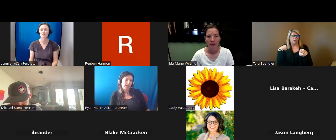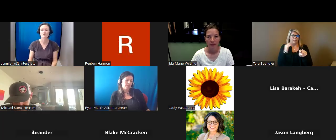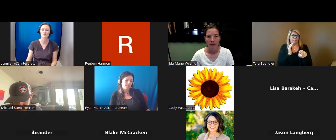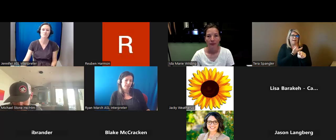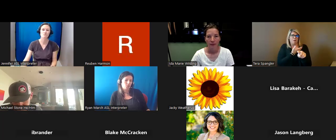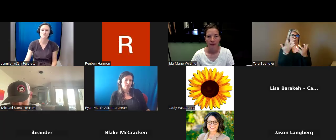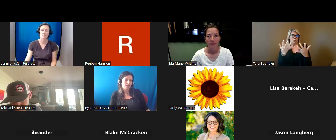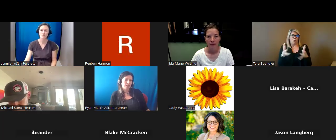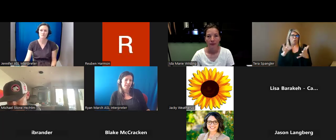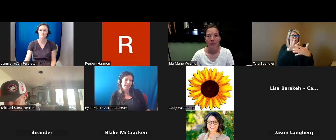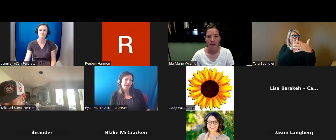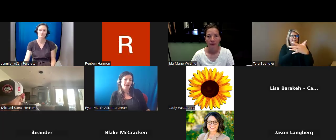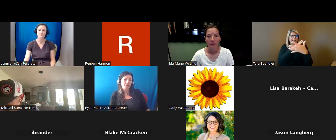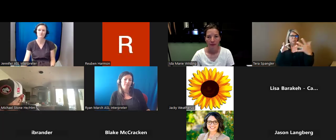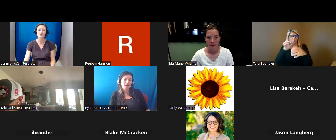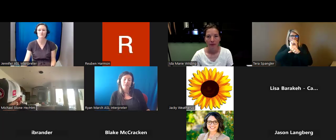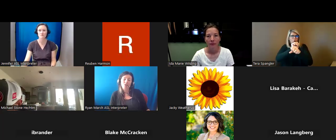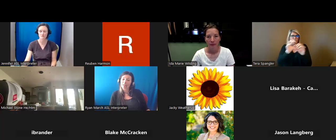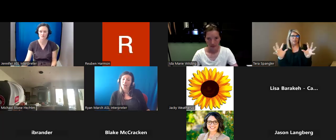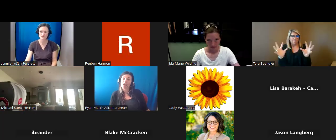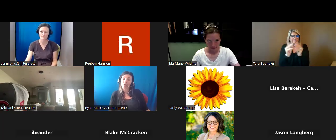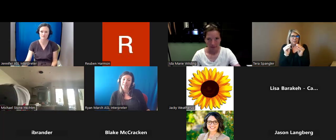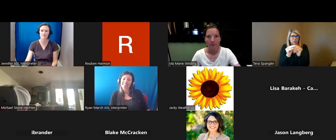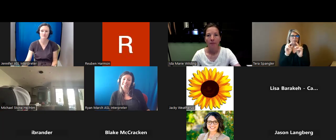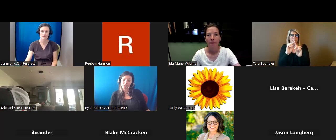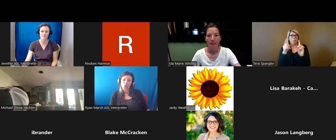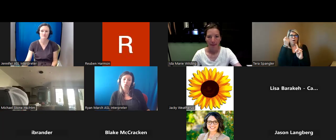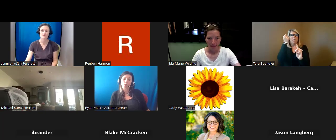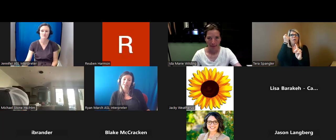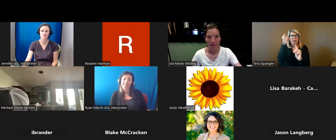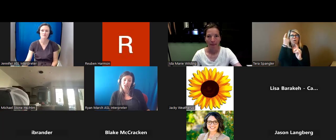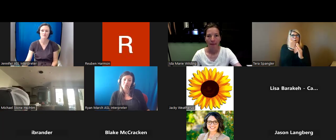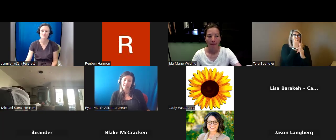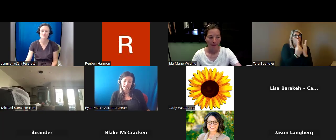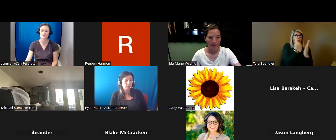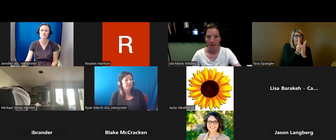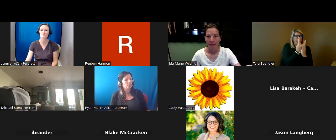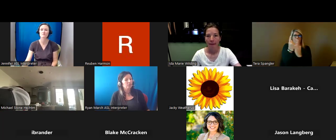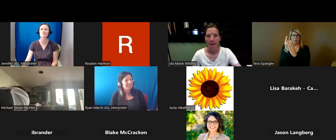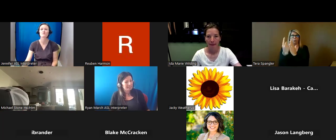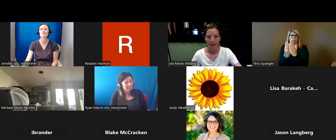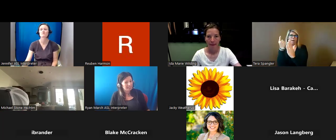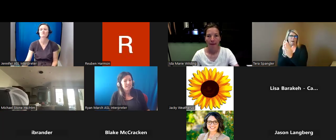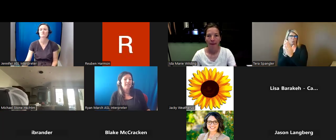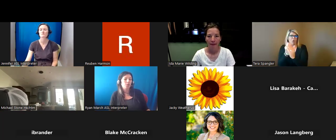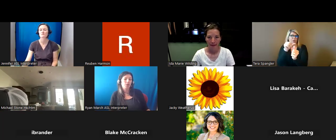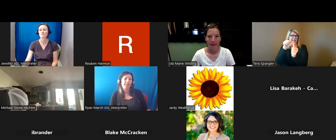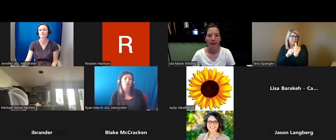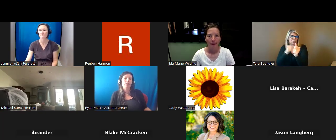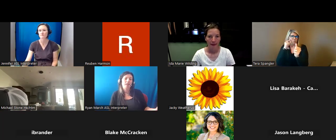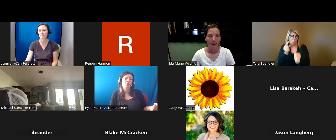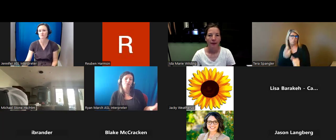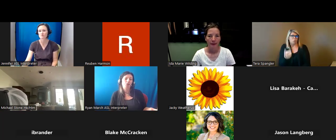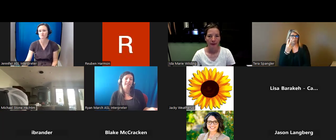So every month we could have them happen during our already scheduled work session meetings, with the understanding that we would